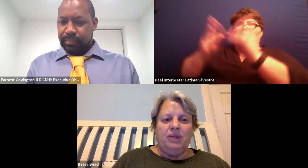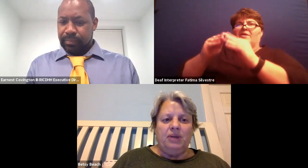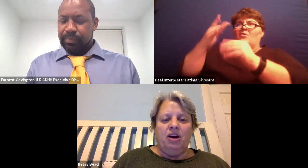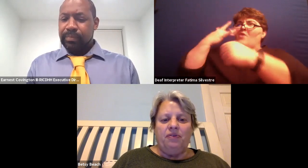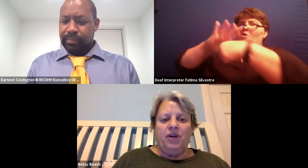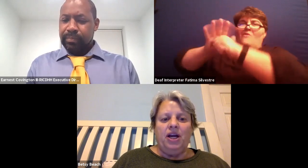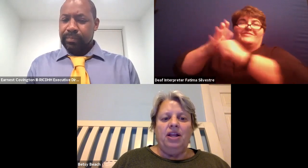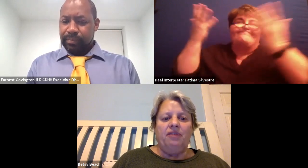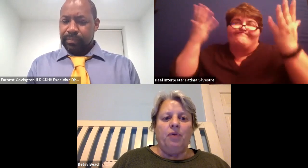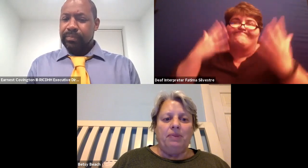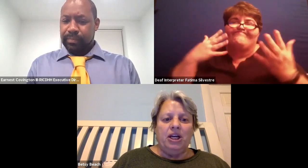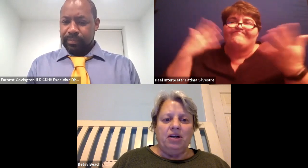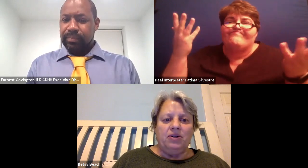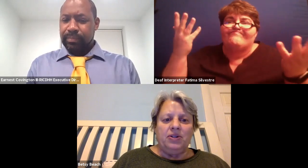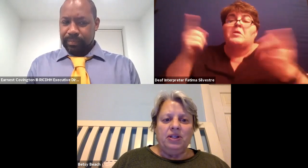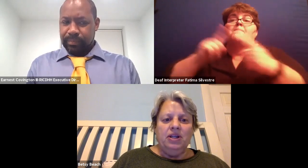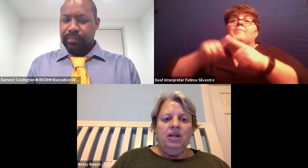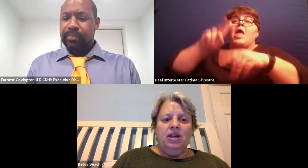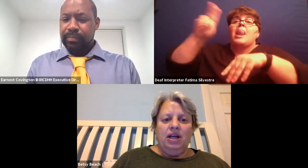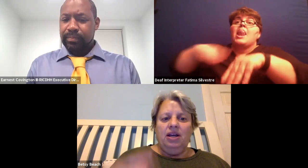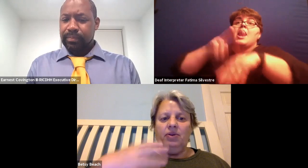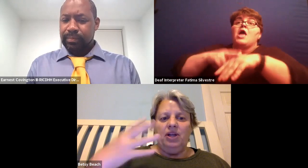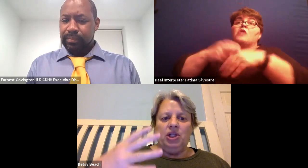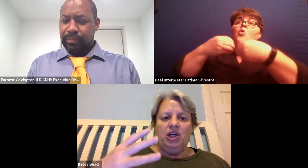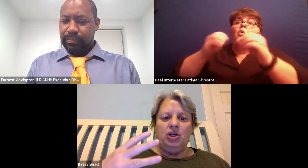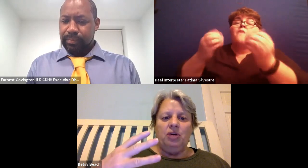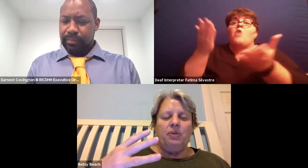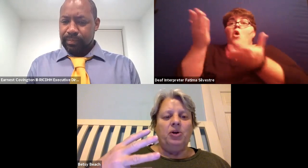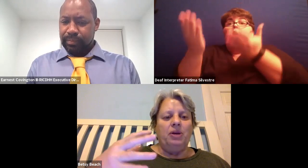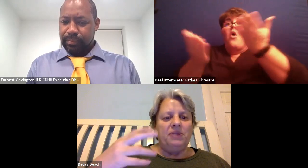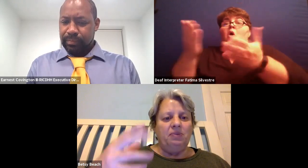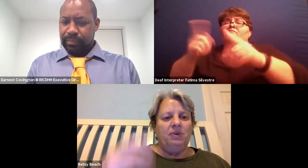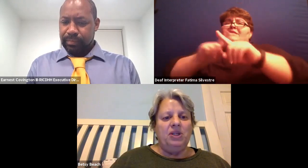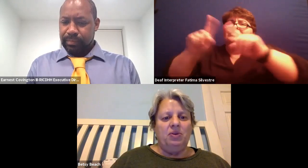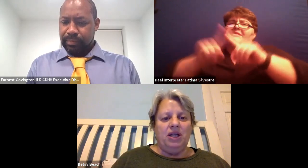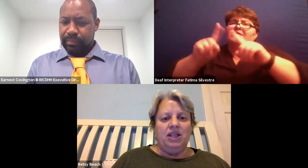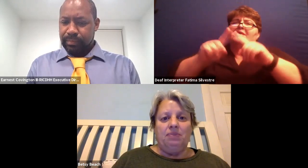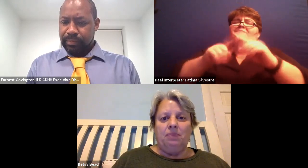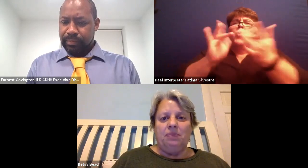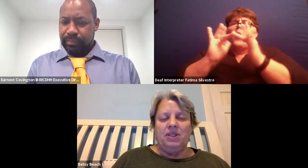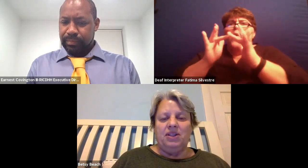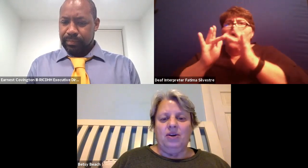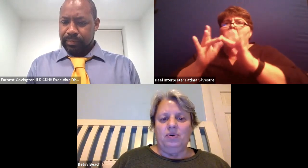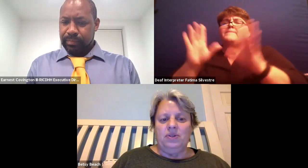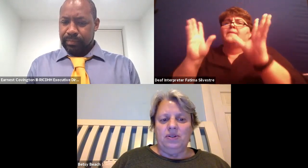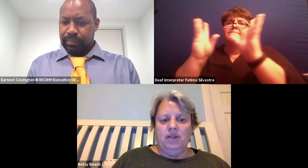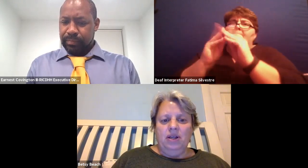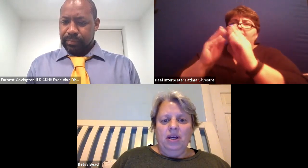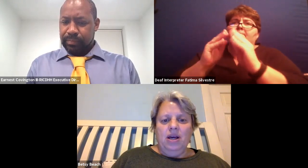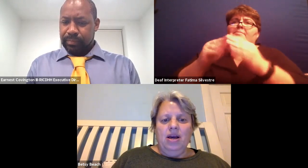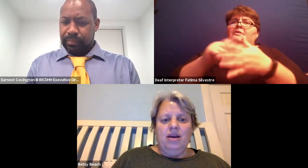has been offering a lot of webinars and other educational programs, and we've been directing people to